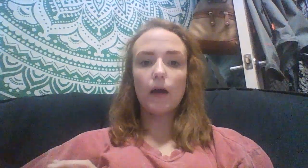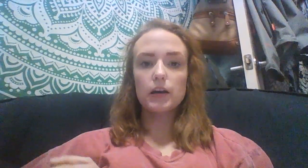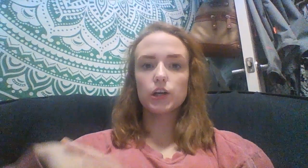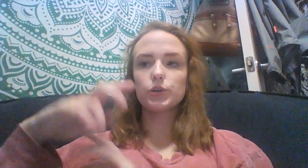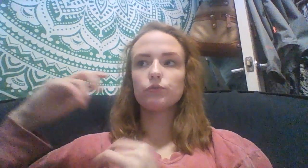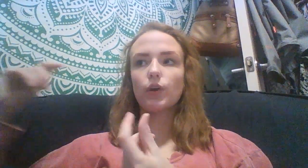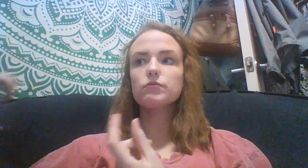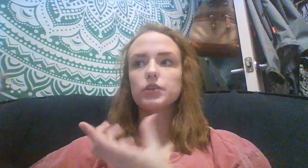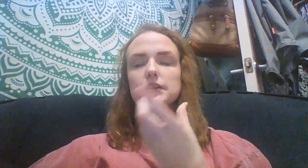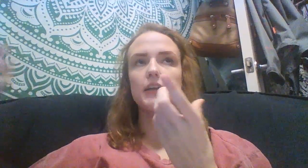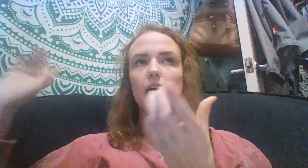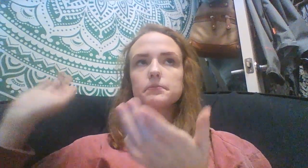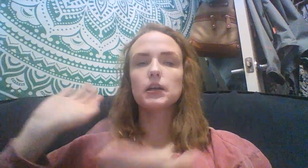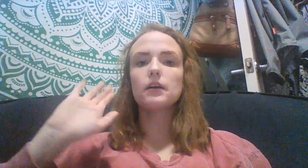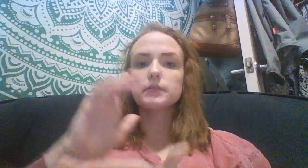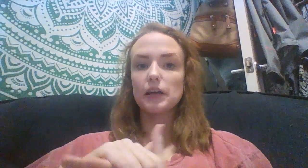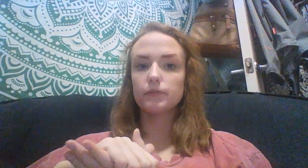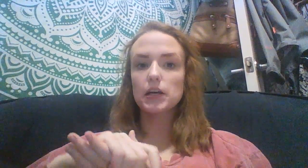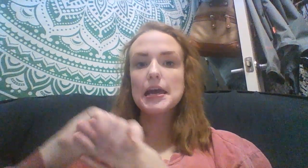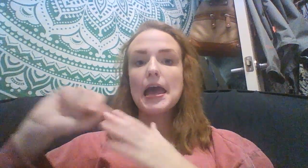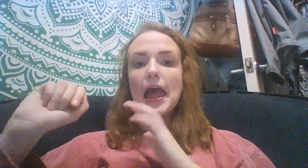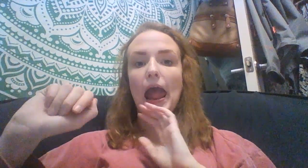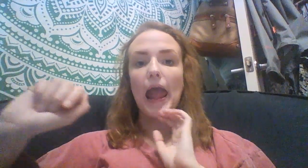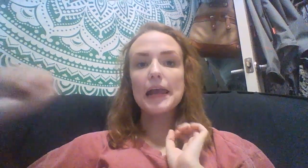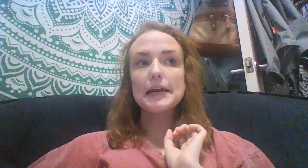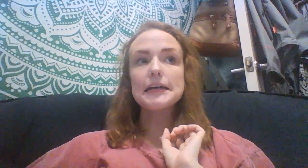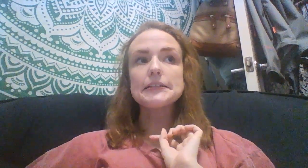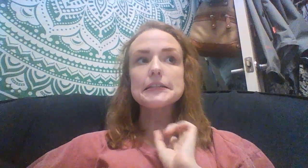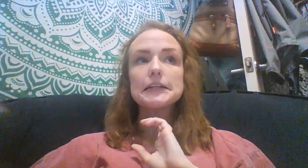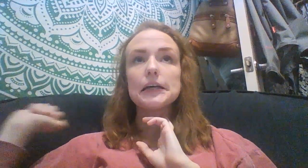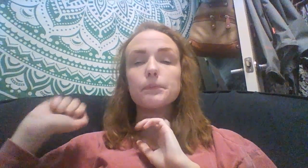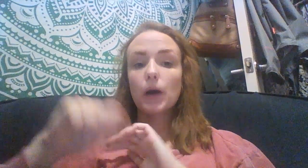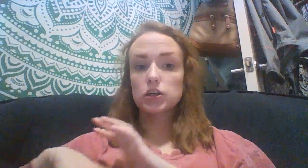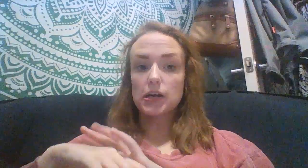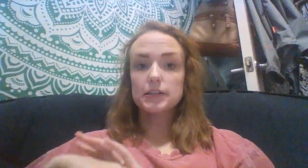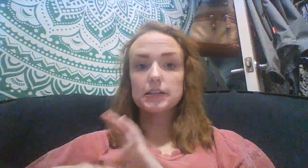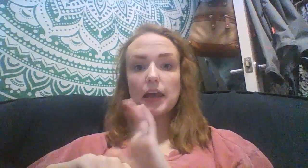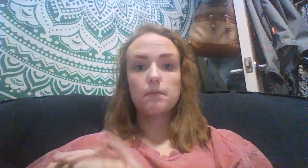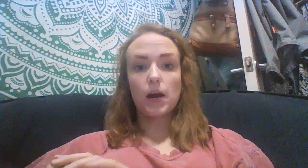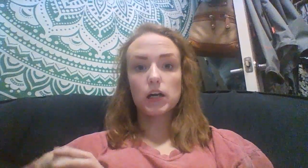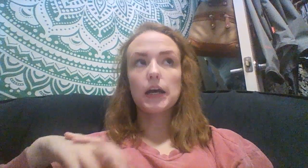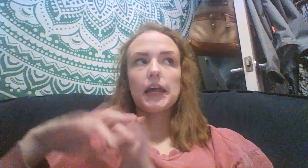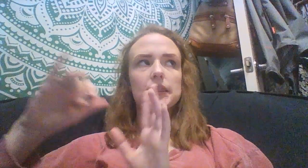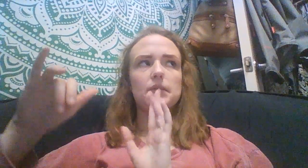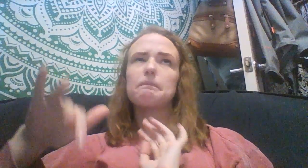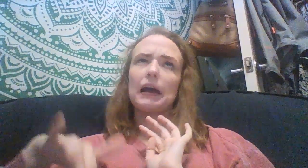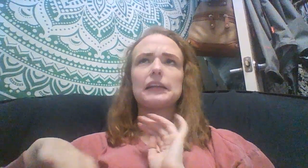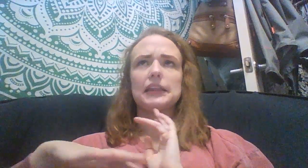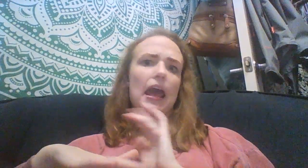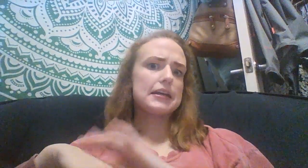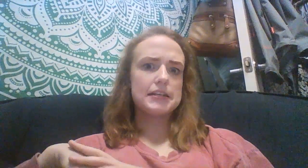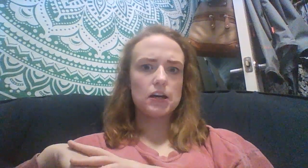writer who wrote during the times of slavery and prejudice in America and back in the